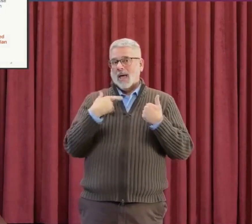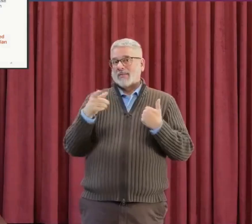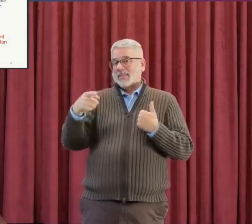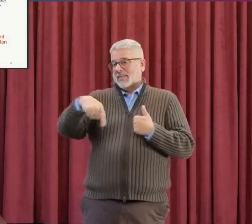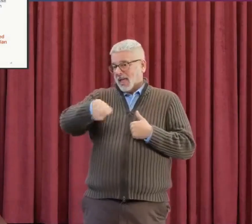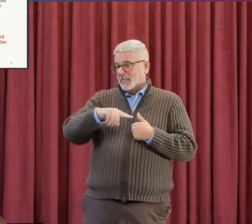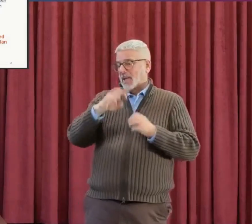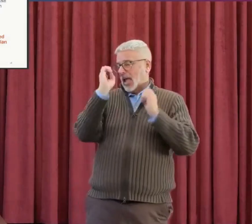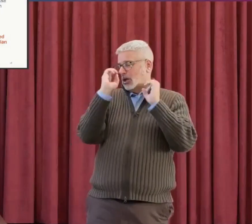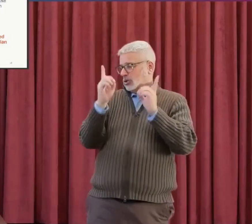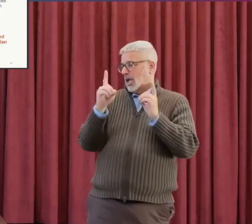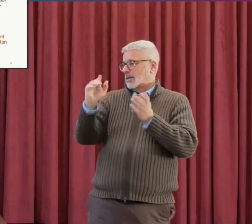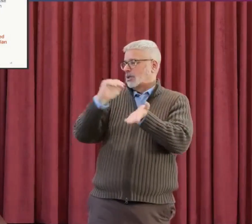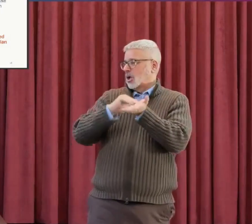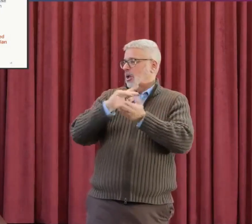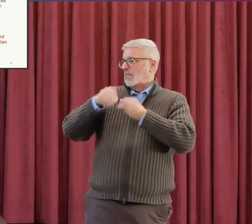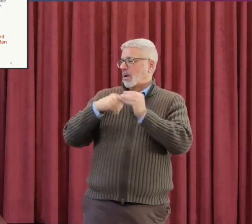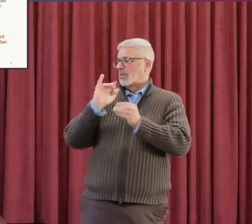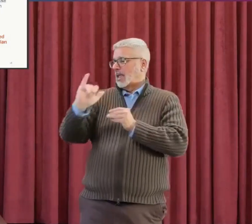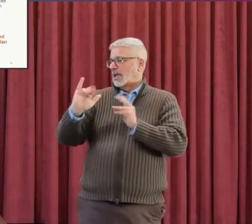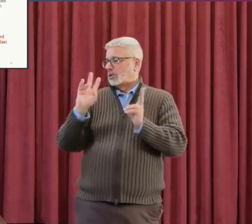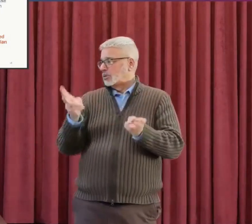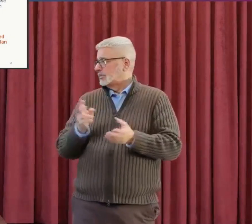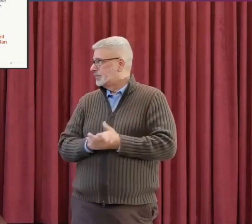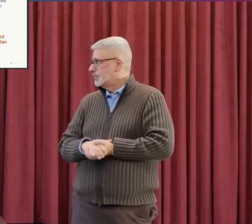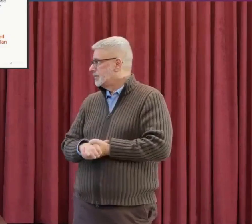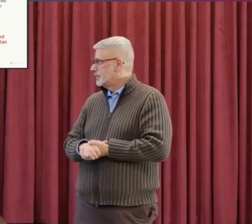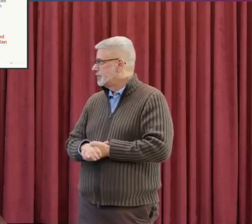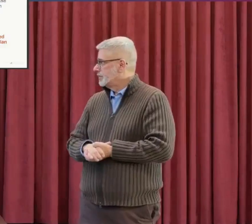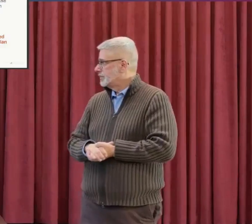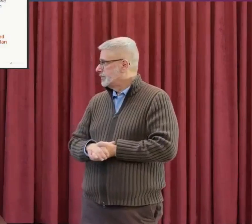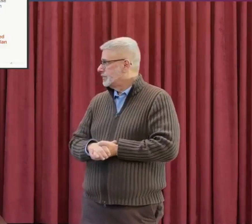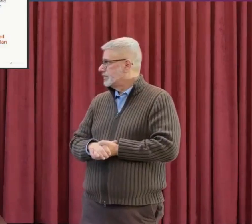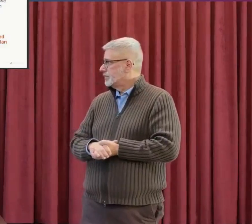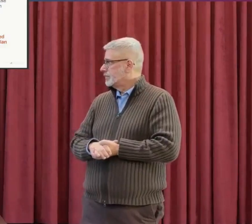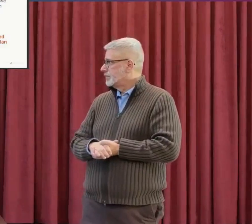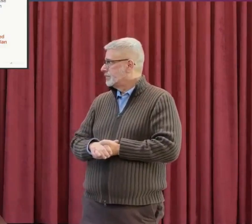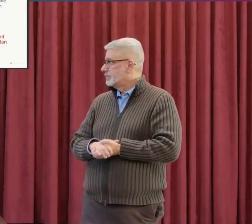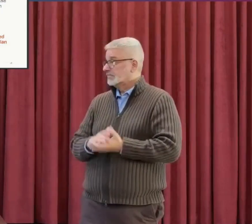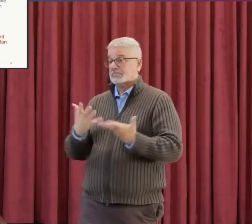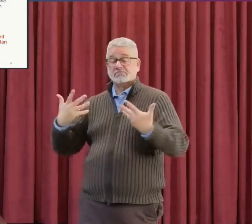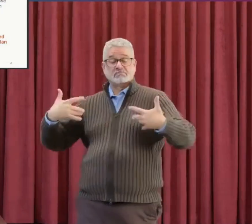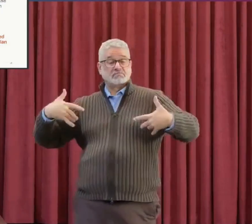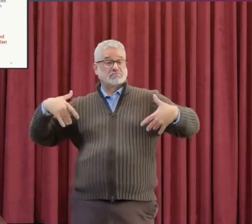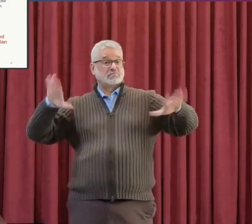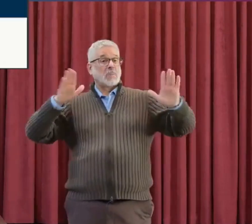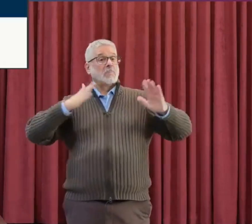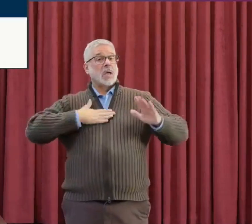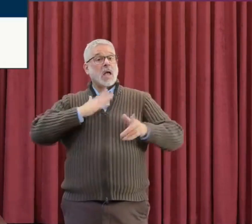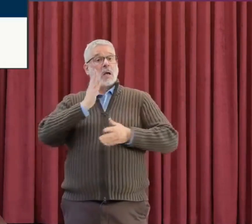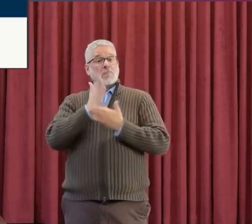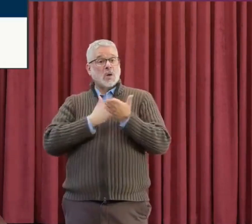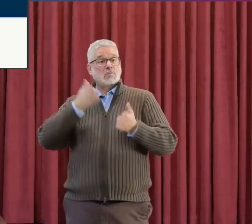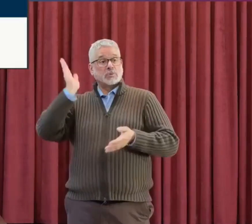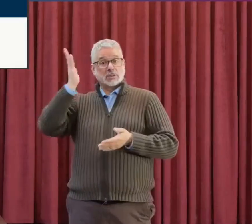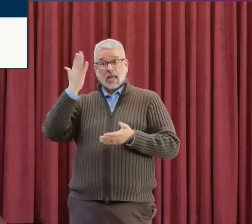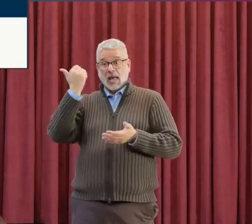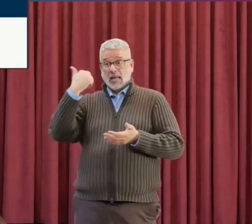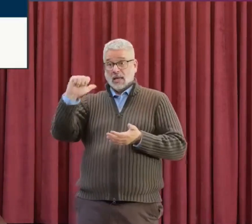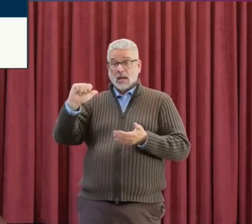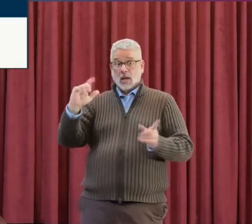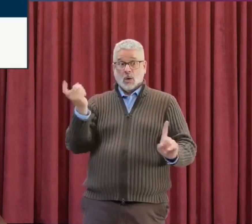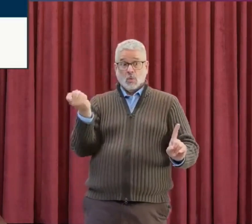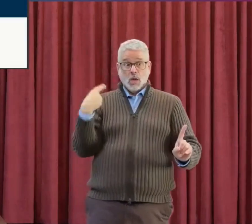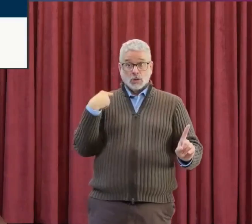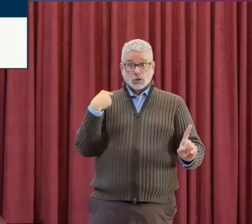them educate the doctor's office. Okay, so this is the end of my presentation. Do you have